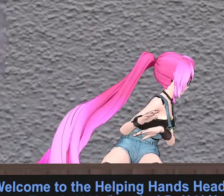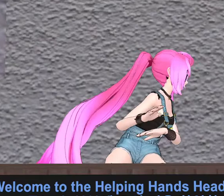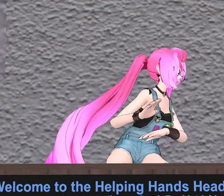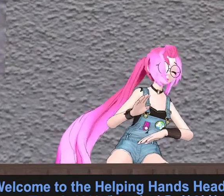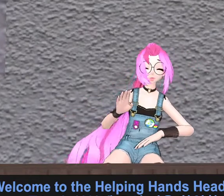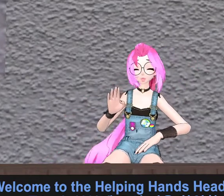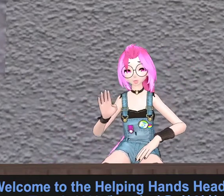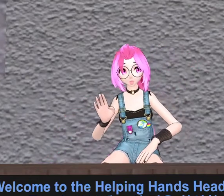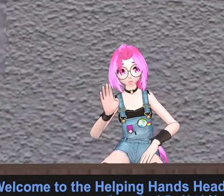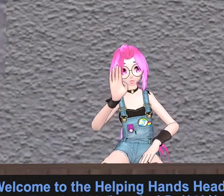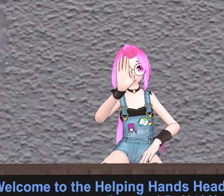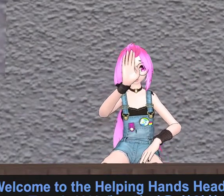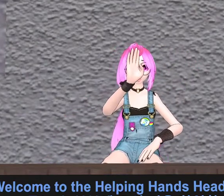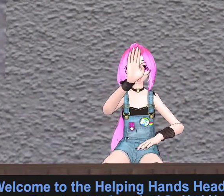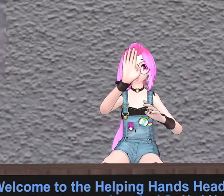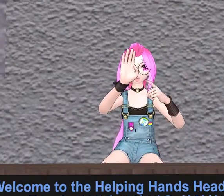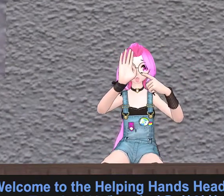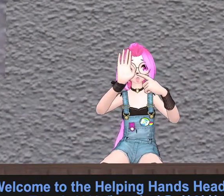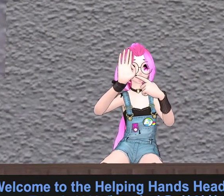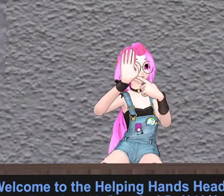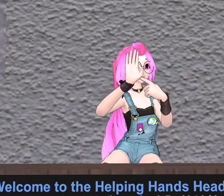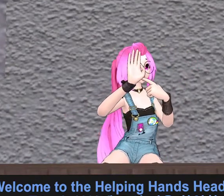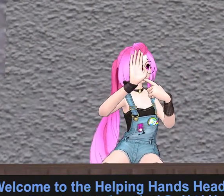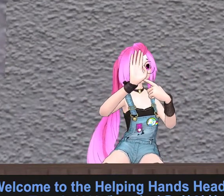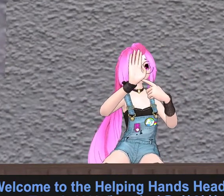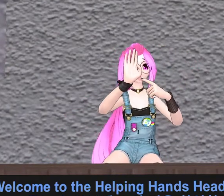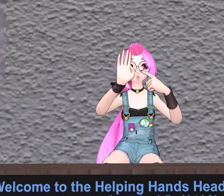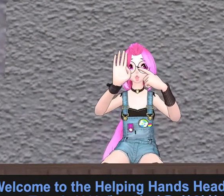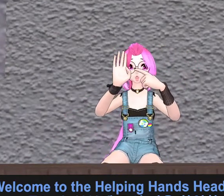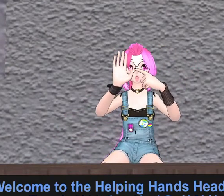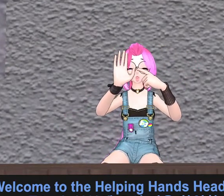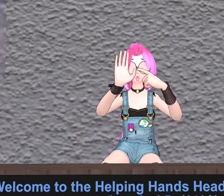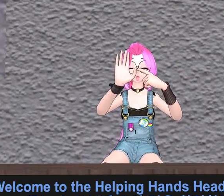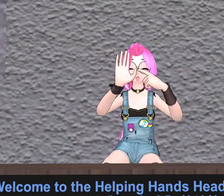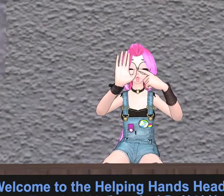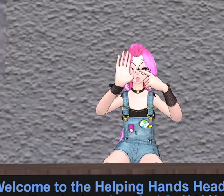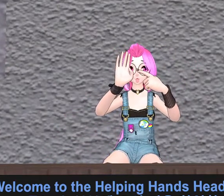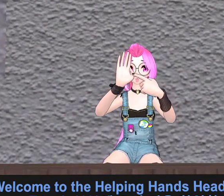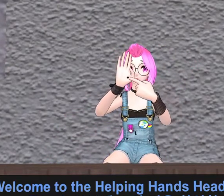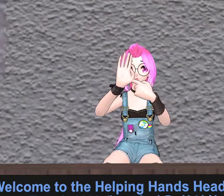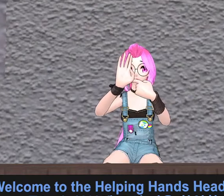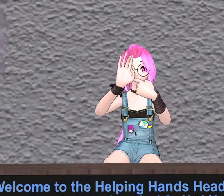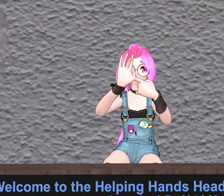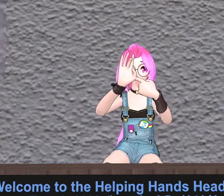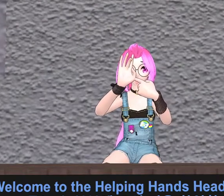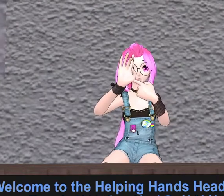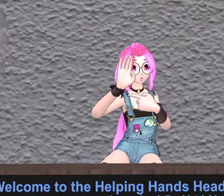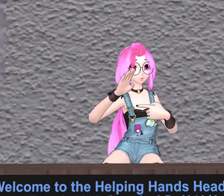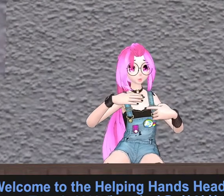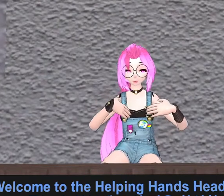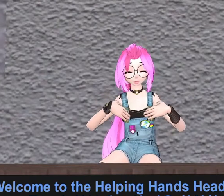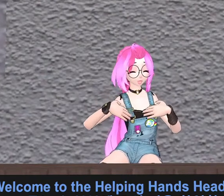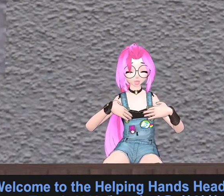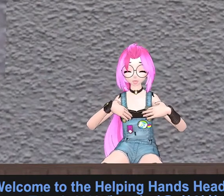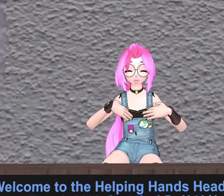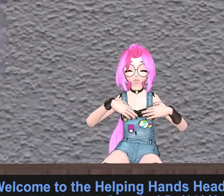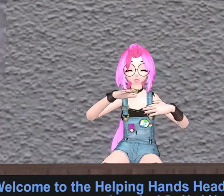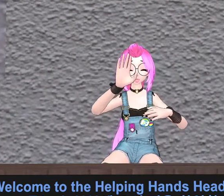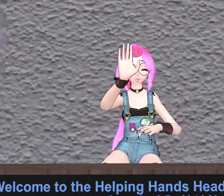Next one, Brazil. You're going to have a B hand. So for my index users, we're making sure that thumb is tucked in. For my non-index